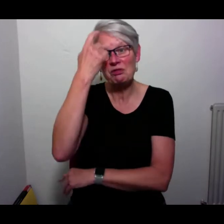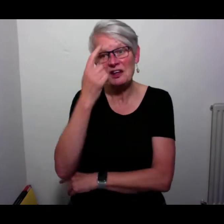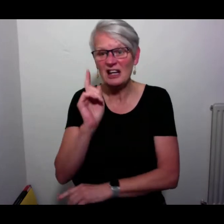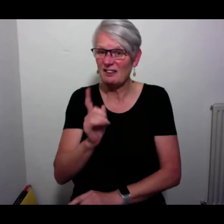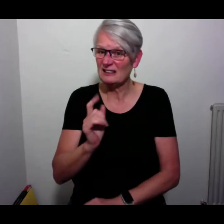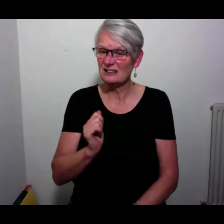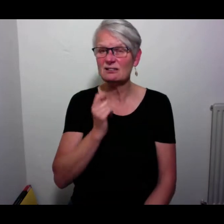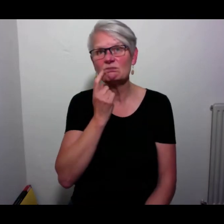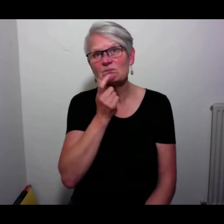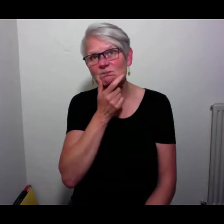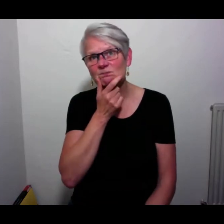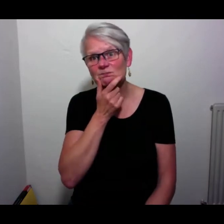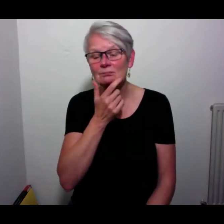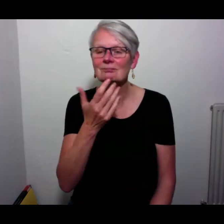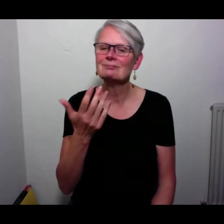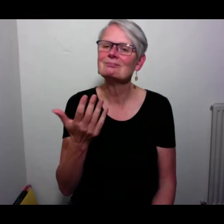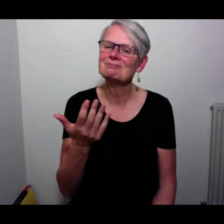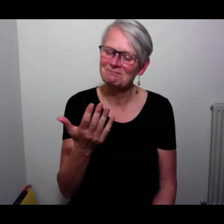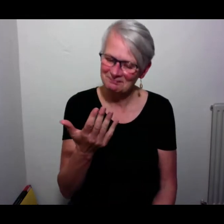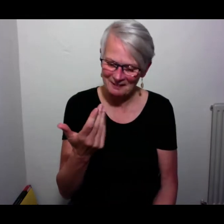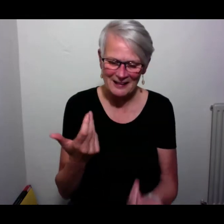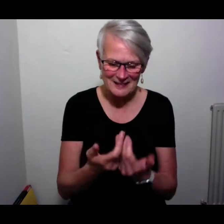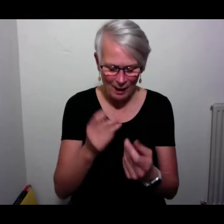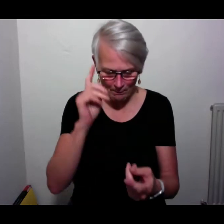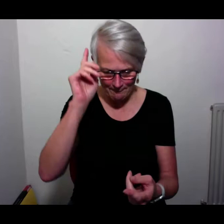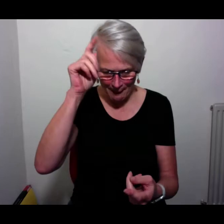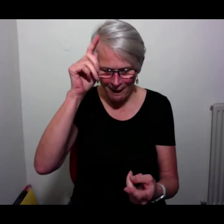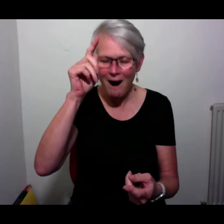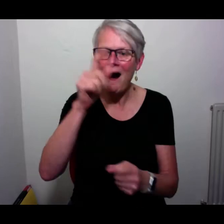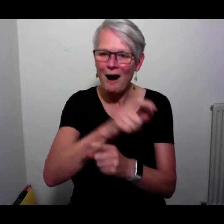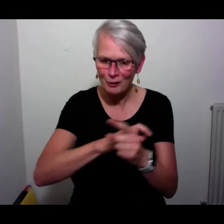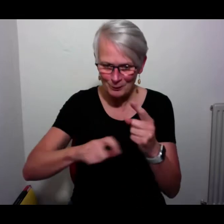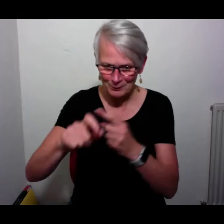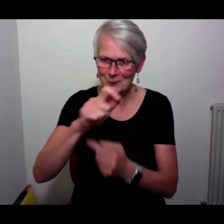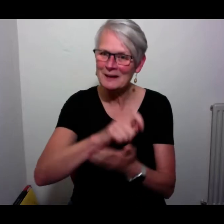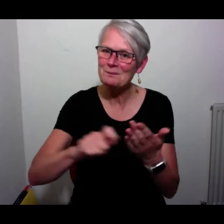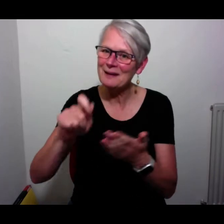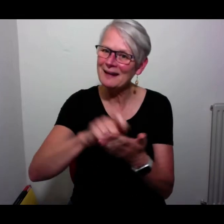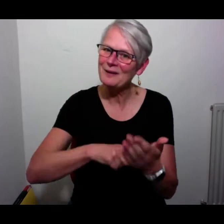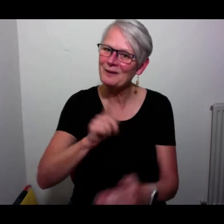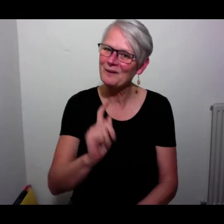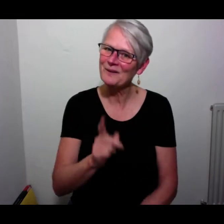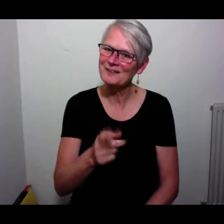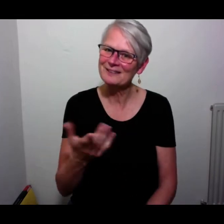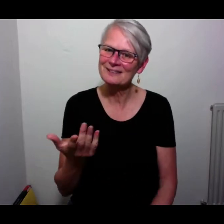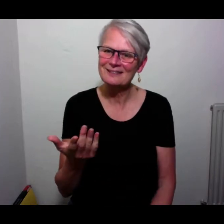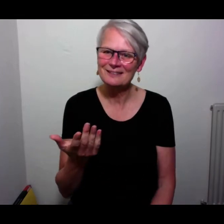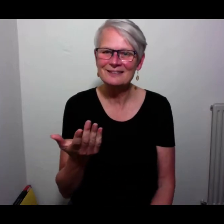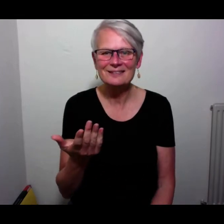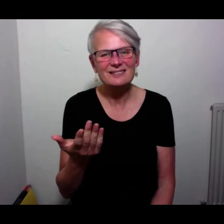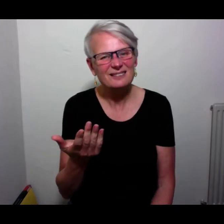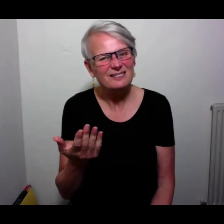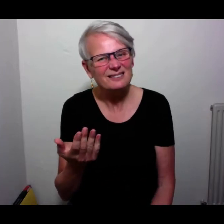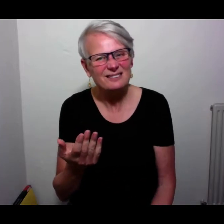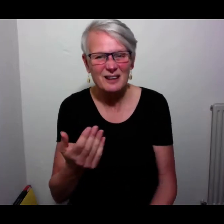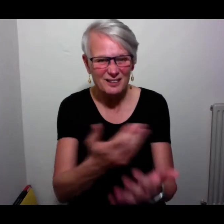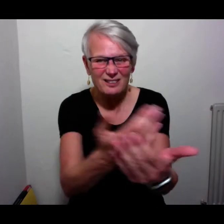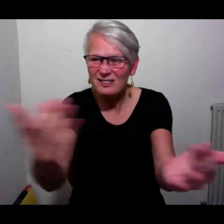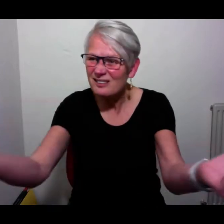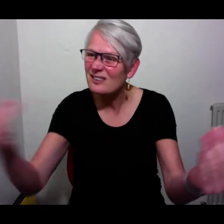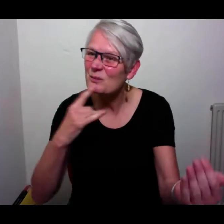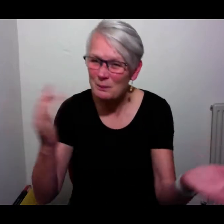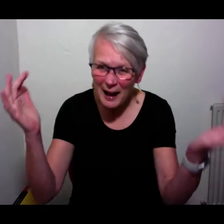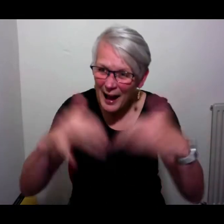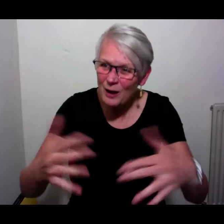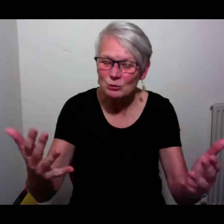things a bit of thought. So that's where the idea for the community bingo came from. You know, get people out of their